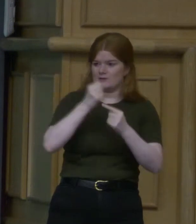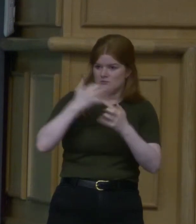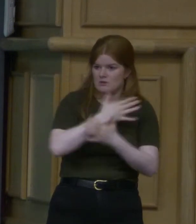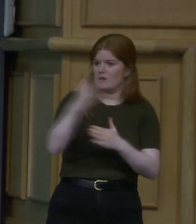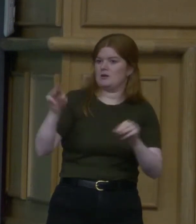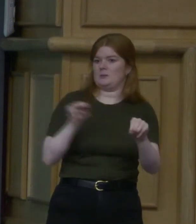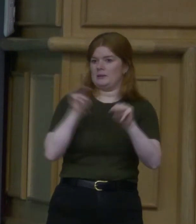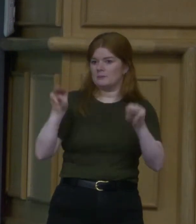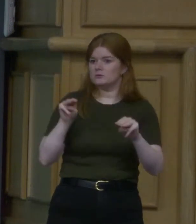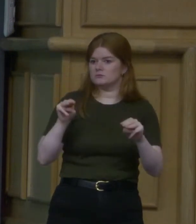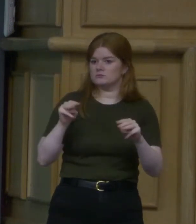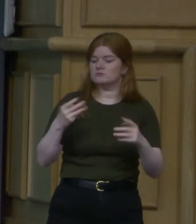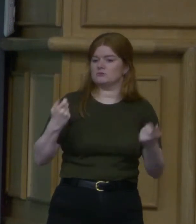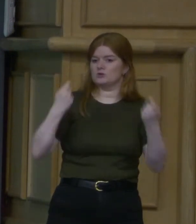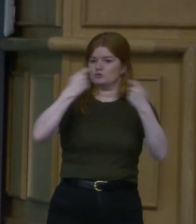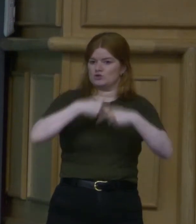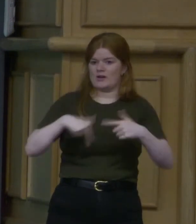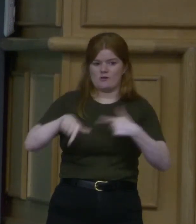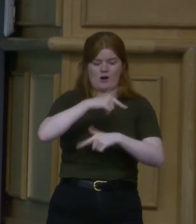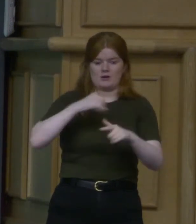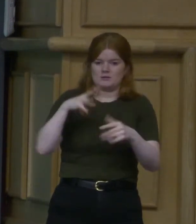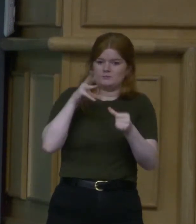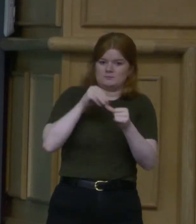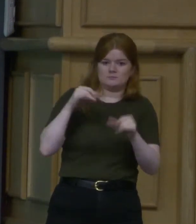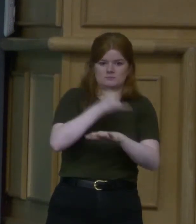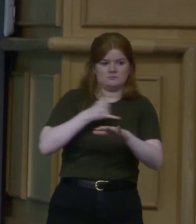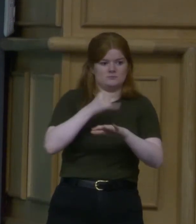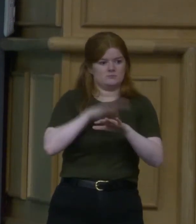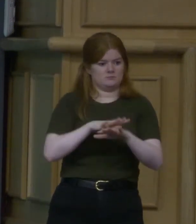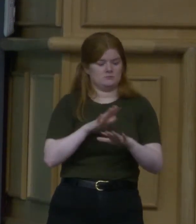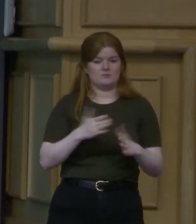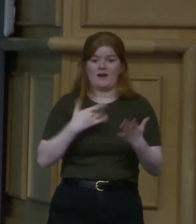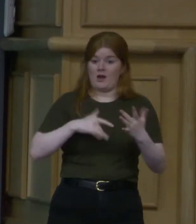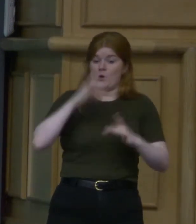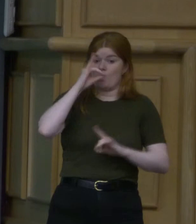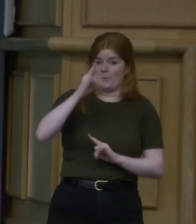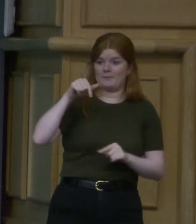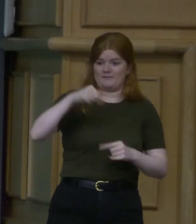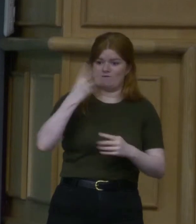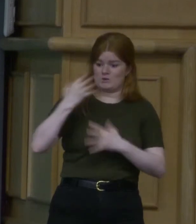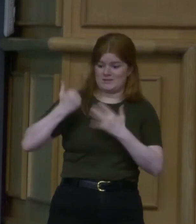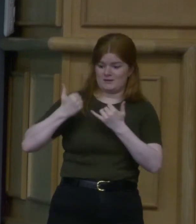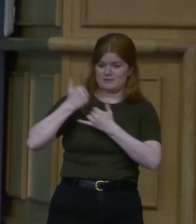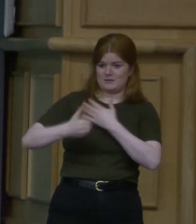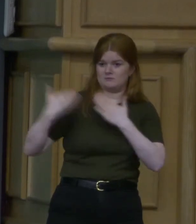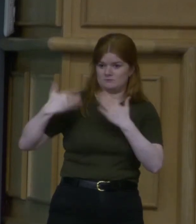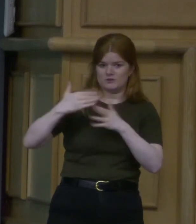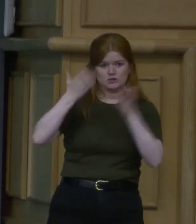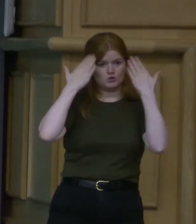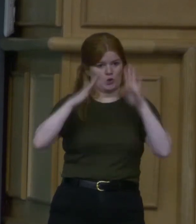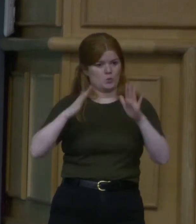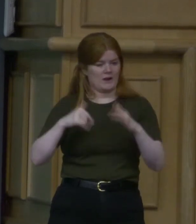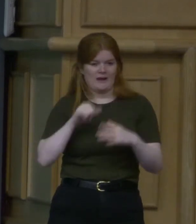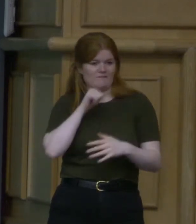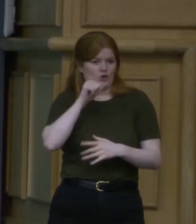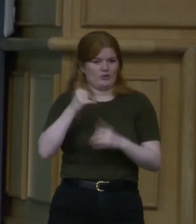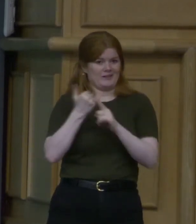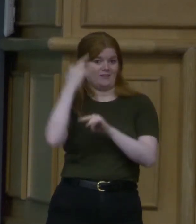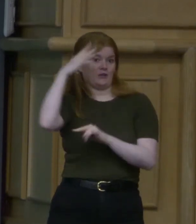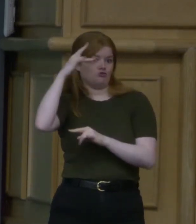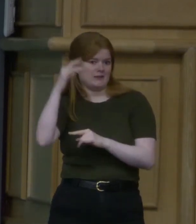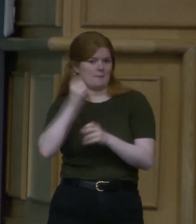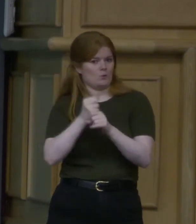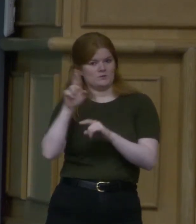of the people that share this precious island. I hope that these 4 days have shown that there is nothing theoretical about